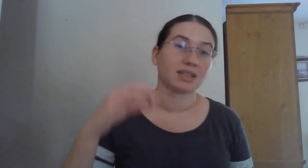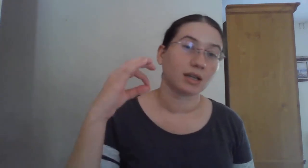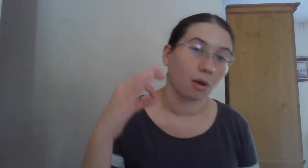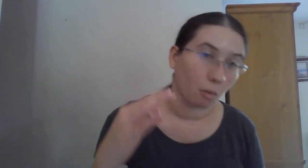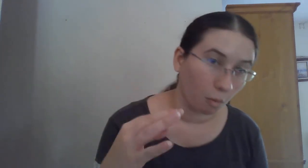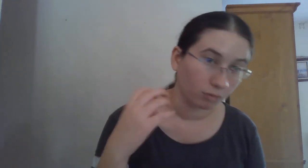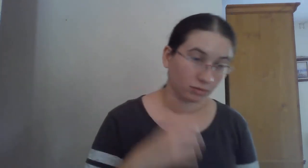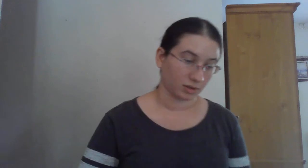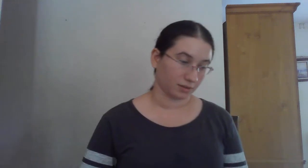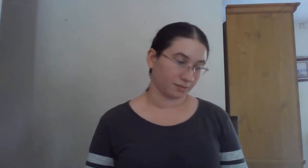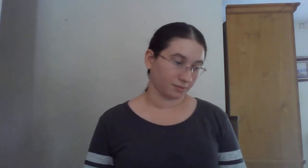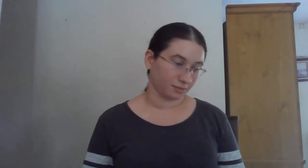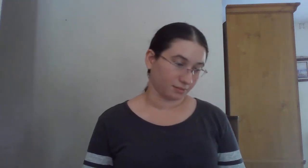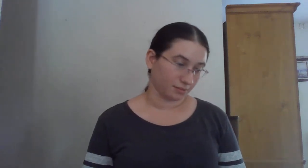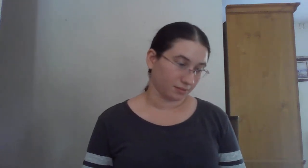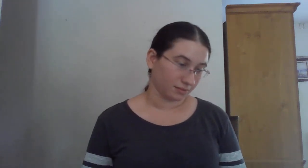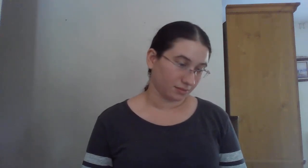responsibility won't.